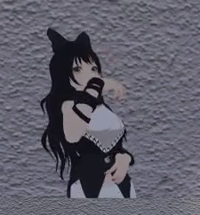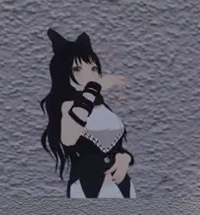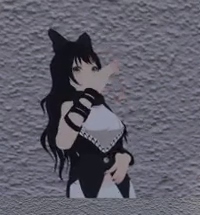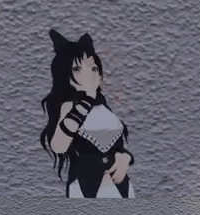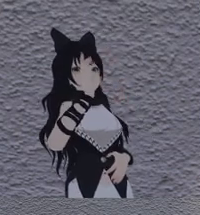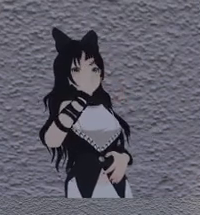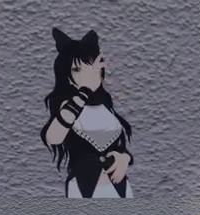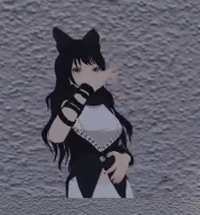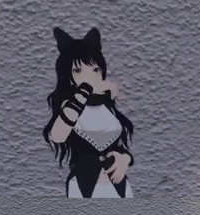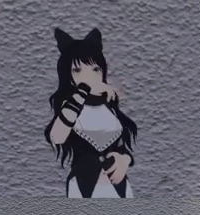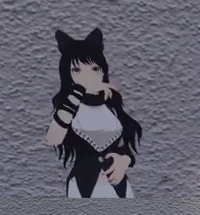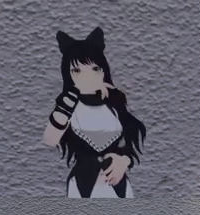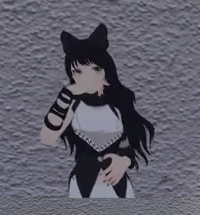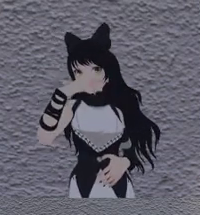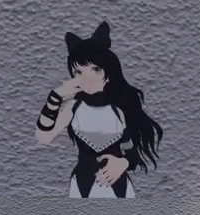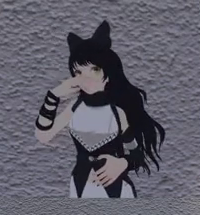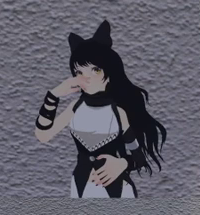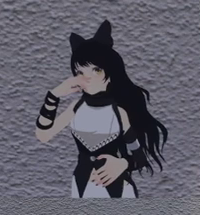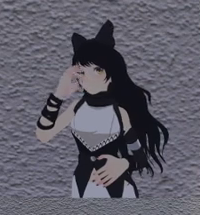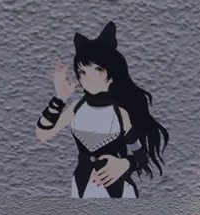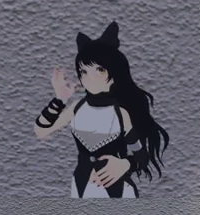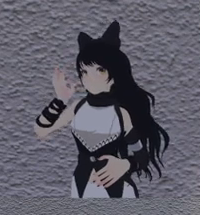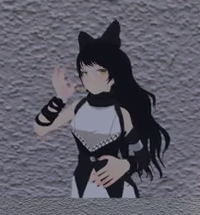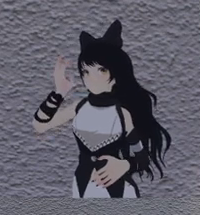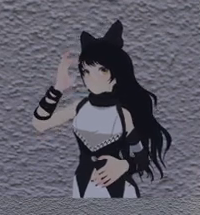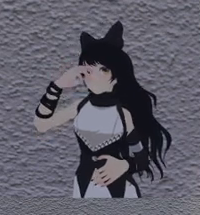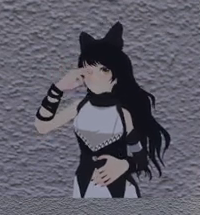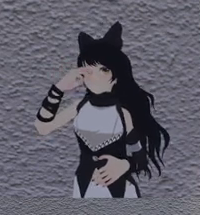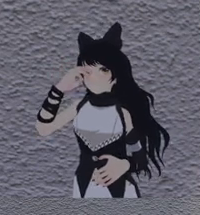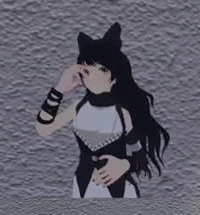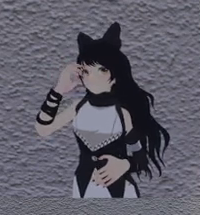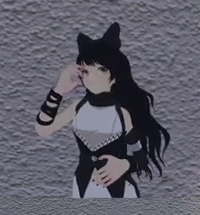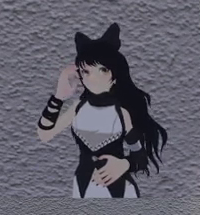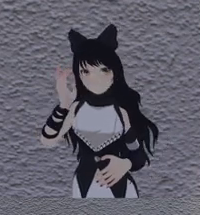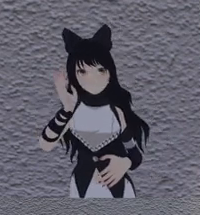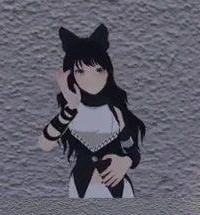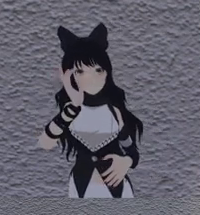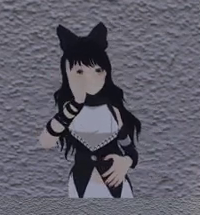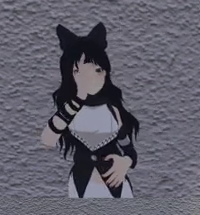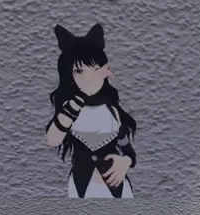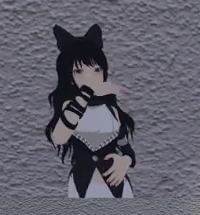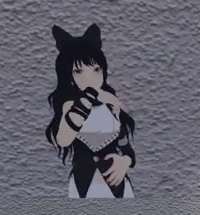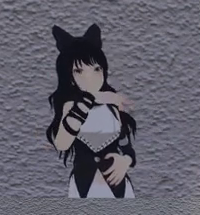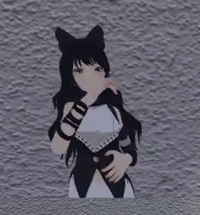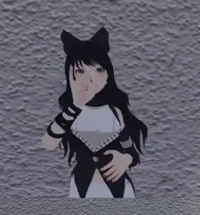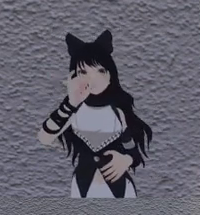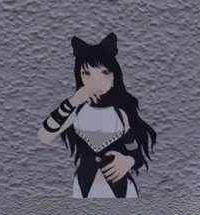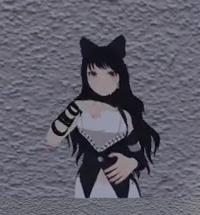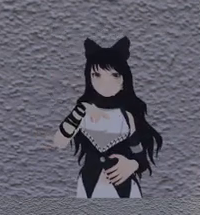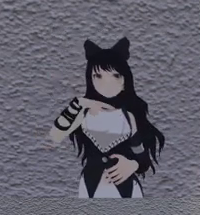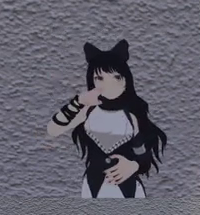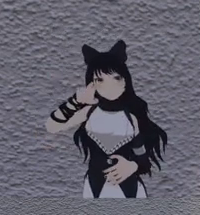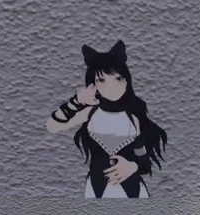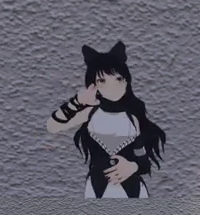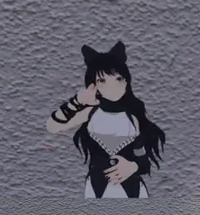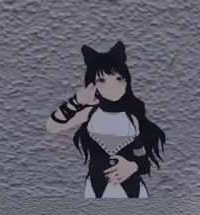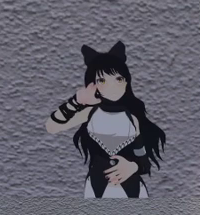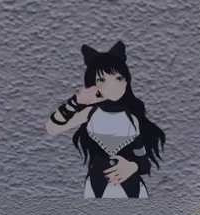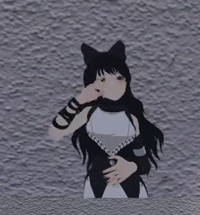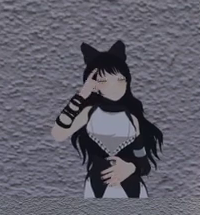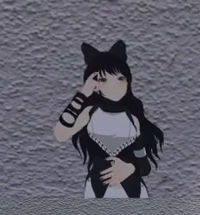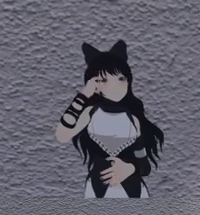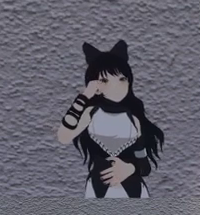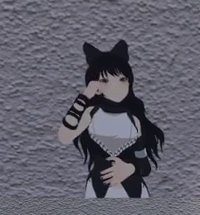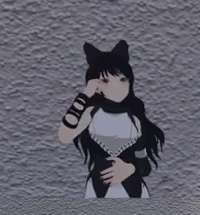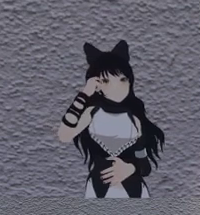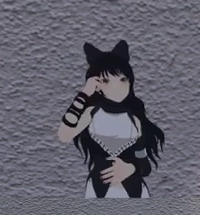Strange. You have a C hand. Strange. Just like that. Strange. Strange. It's